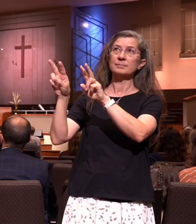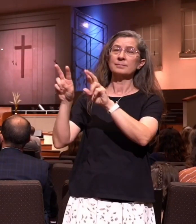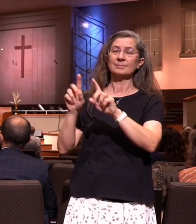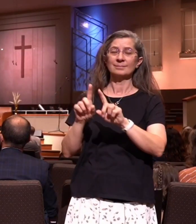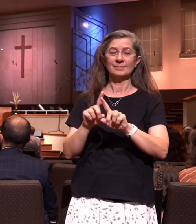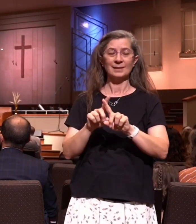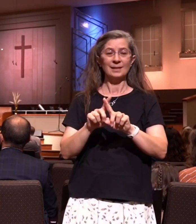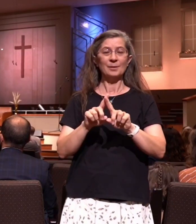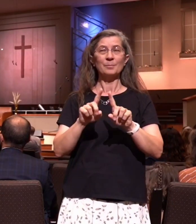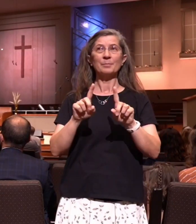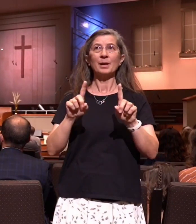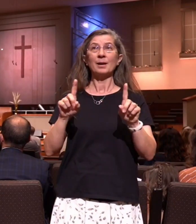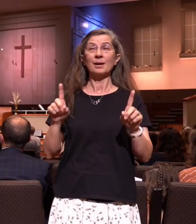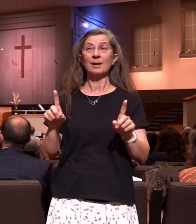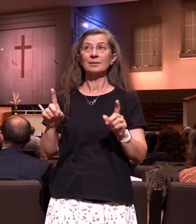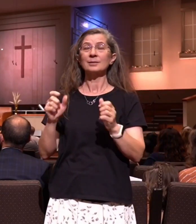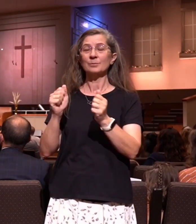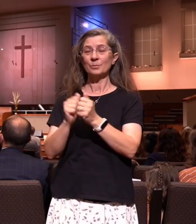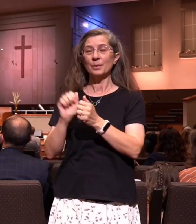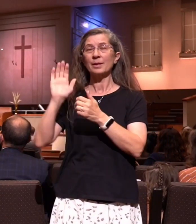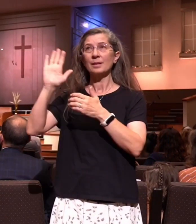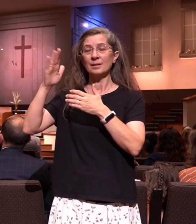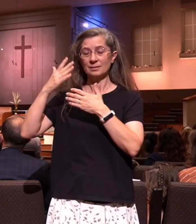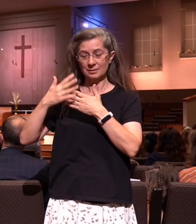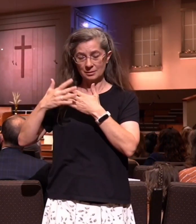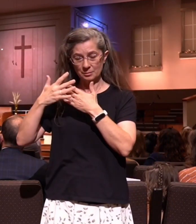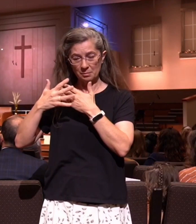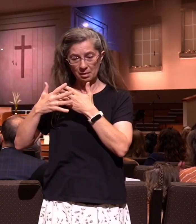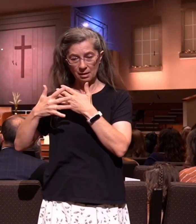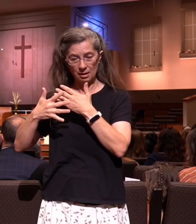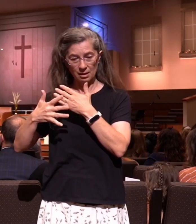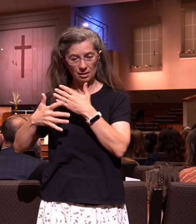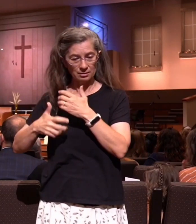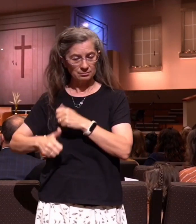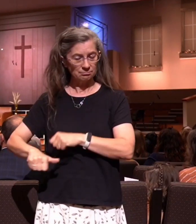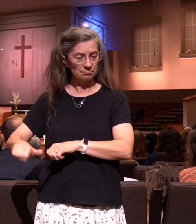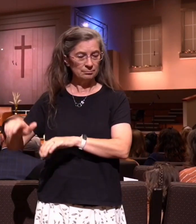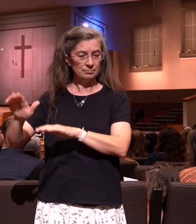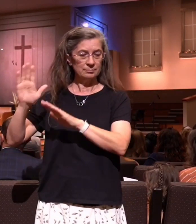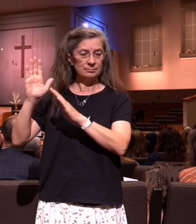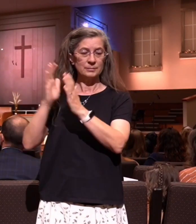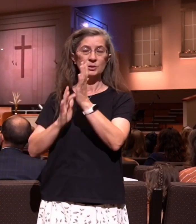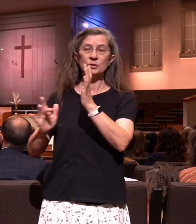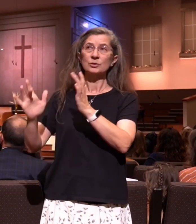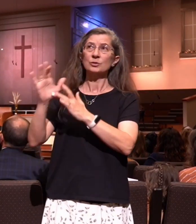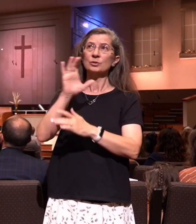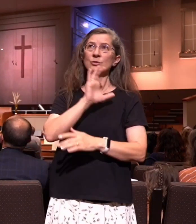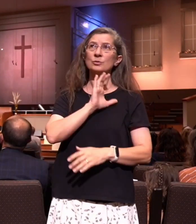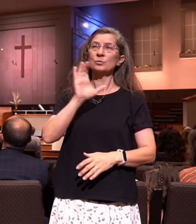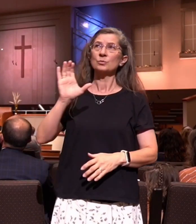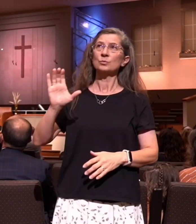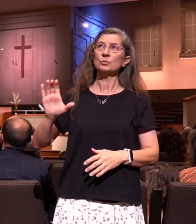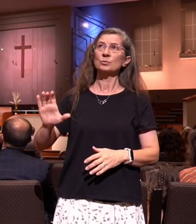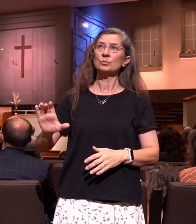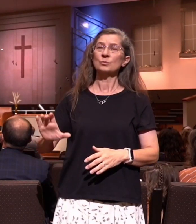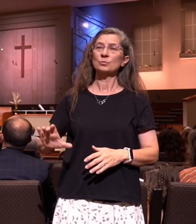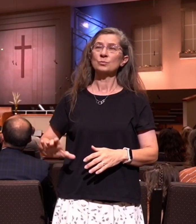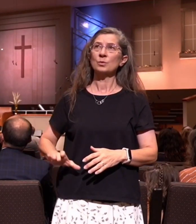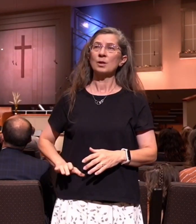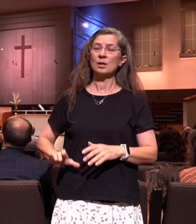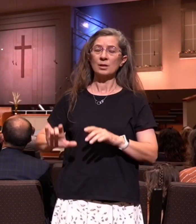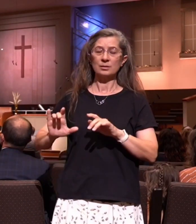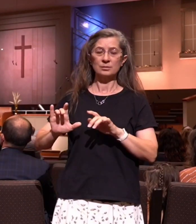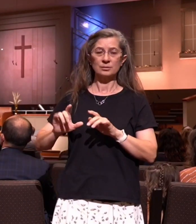But with his own blood, Jesus Christ, he wrote, I love